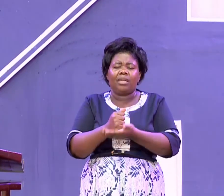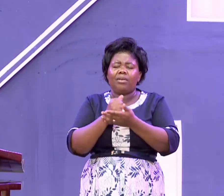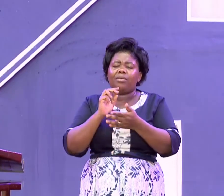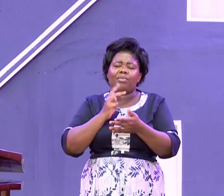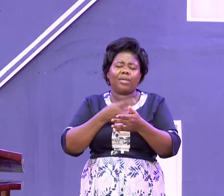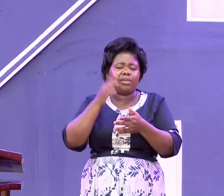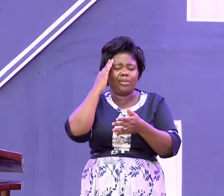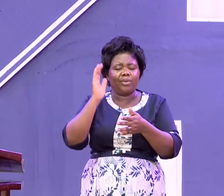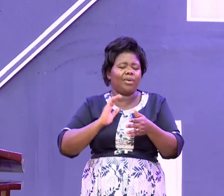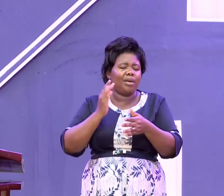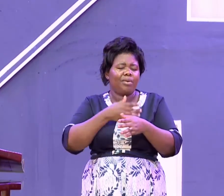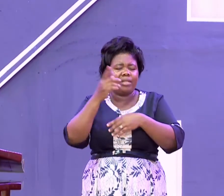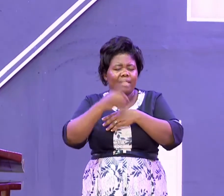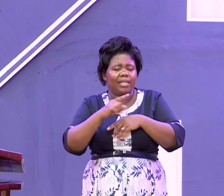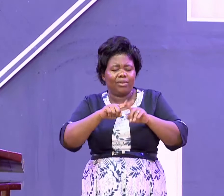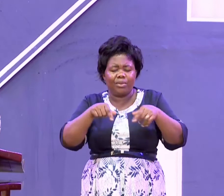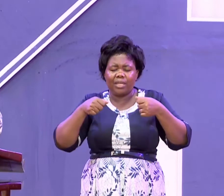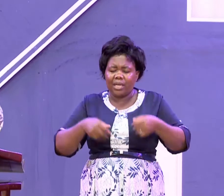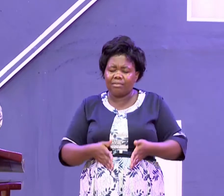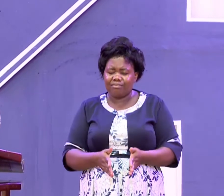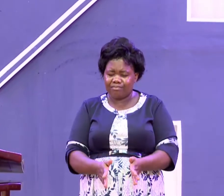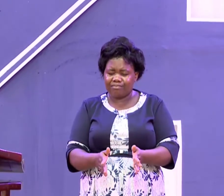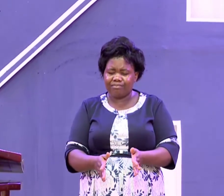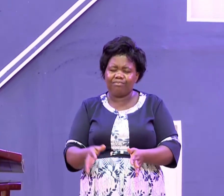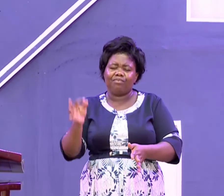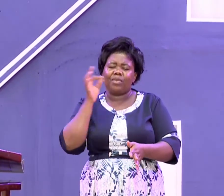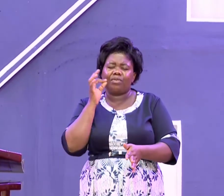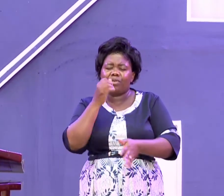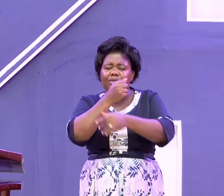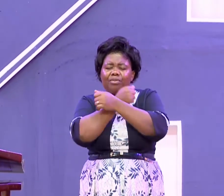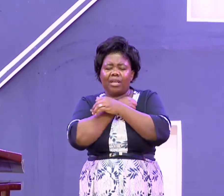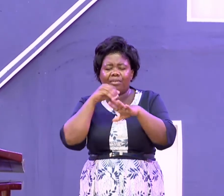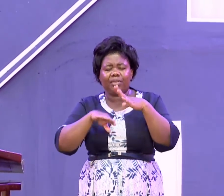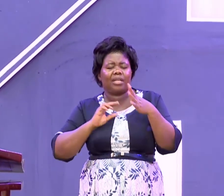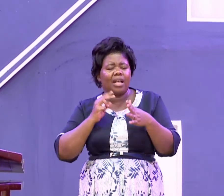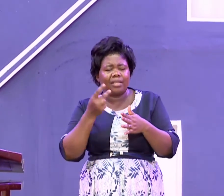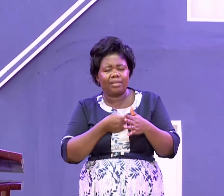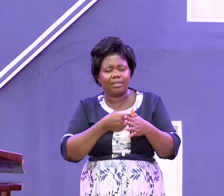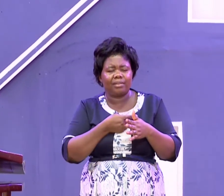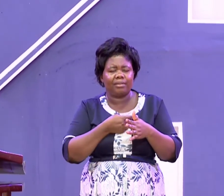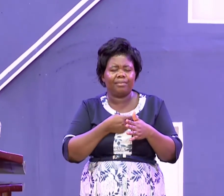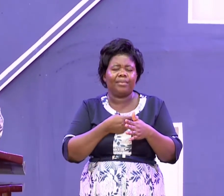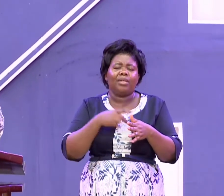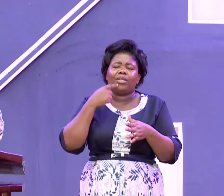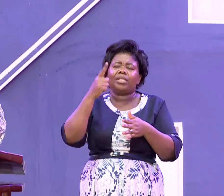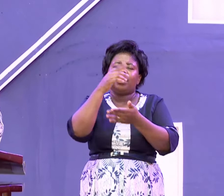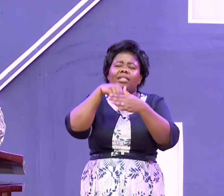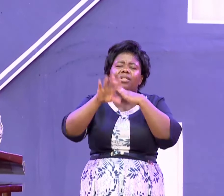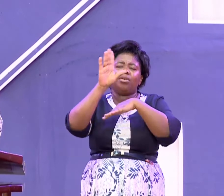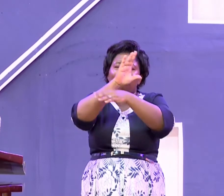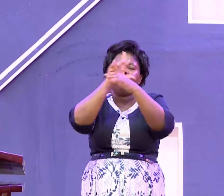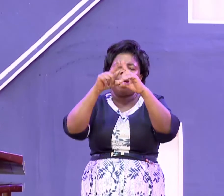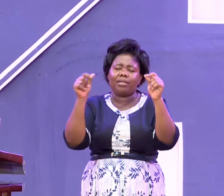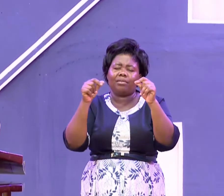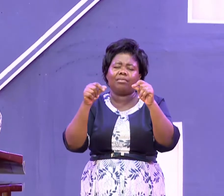days that you may produce the fruit of love in us. Oh, you say in your word